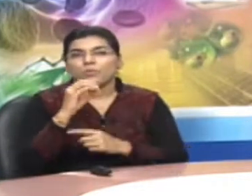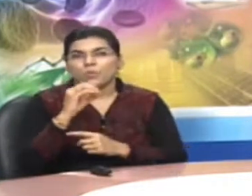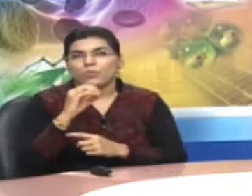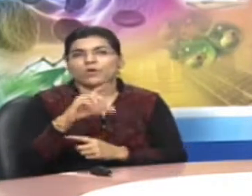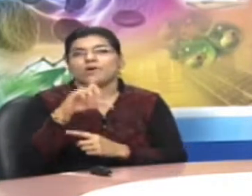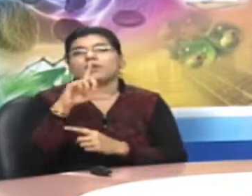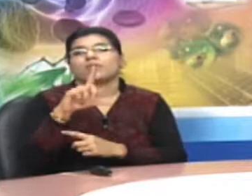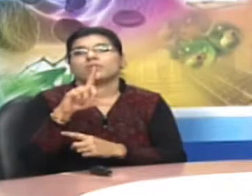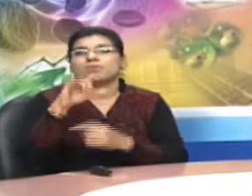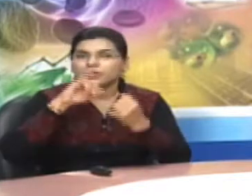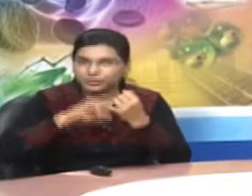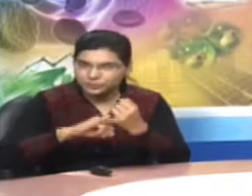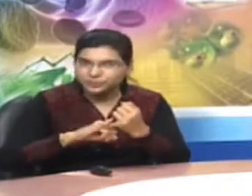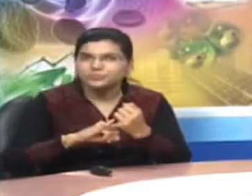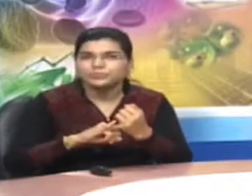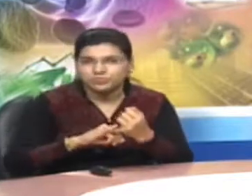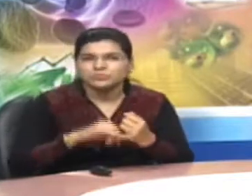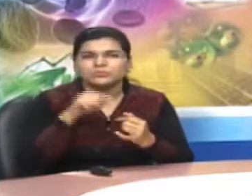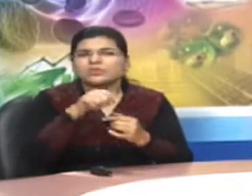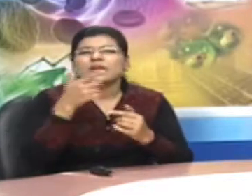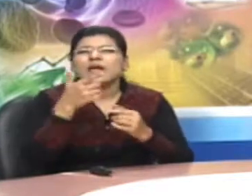in your presentation.